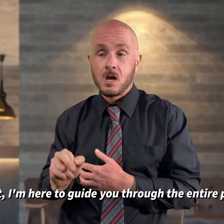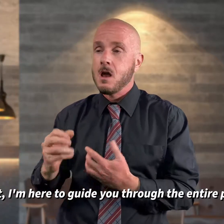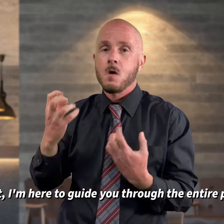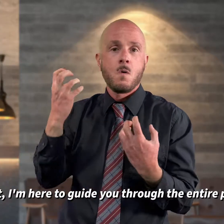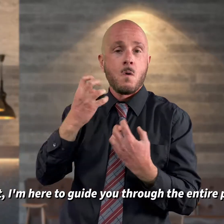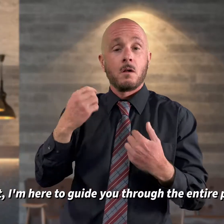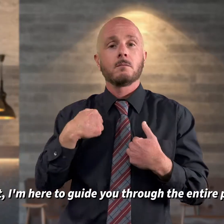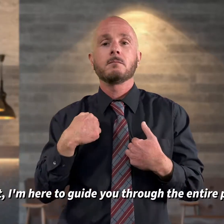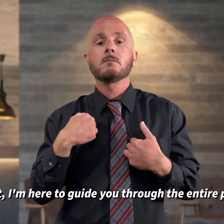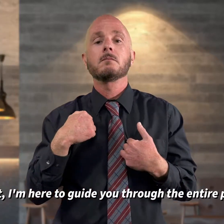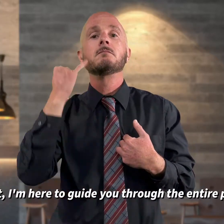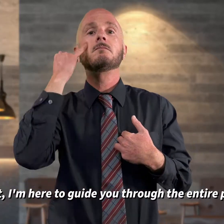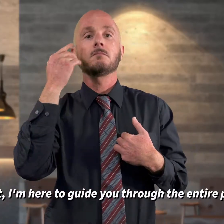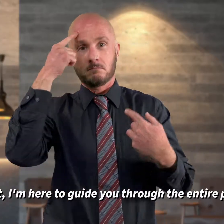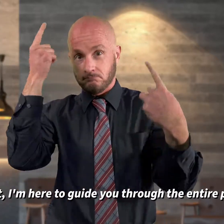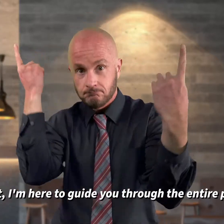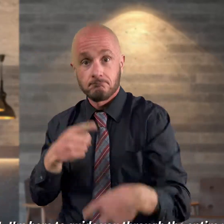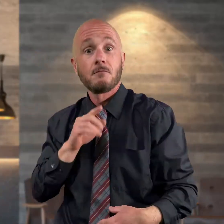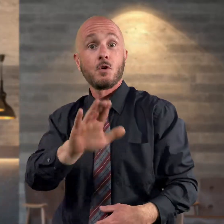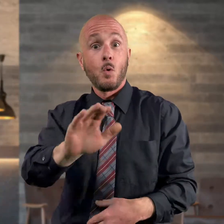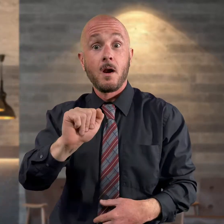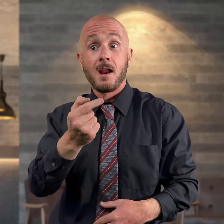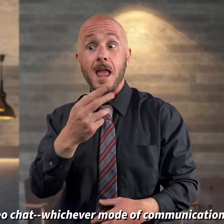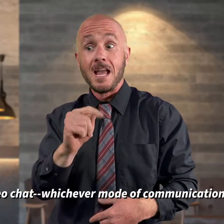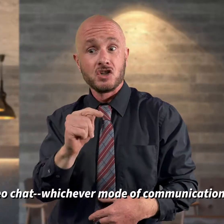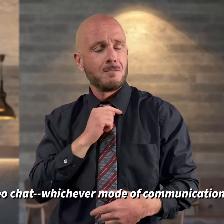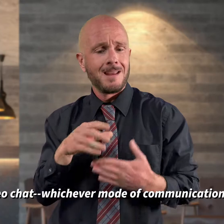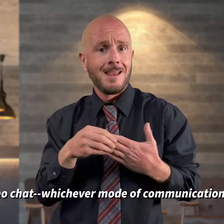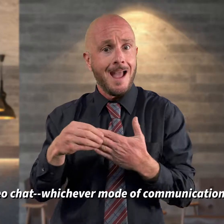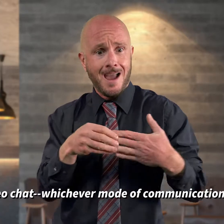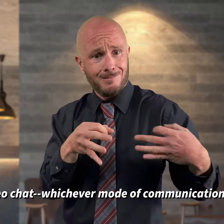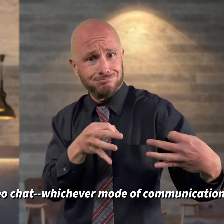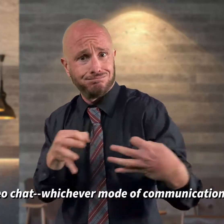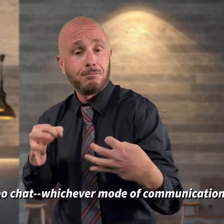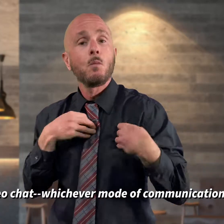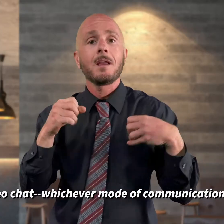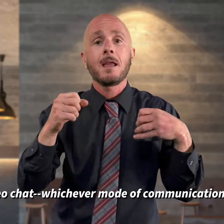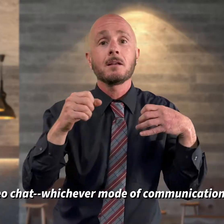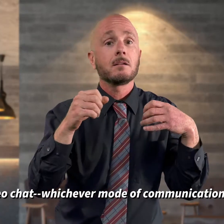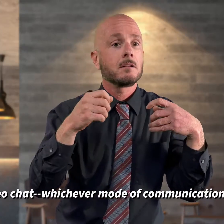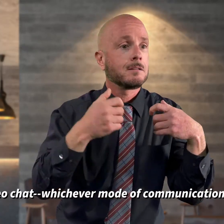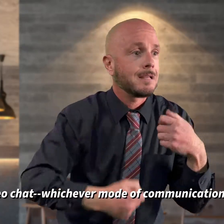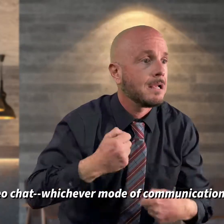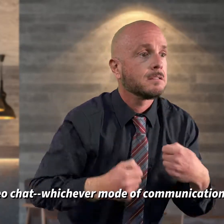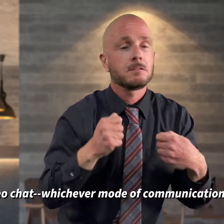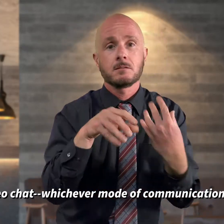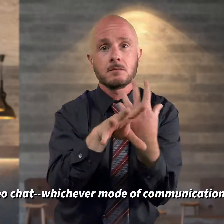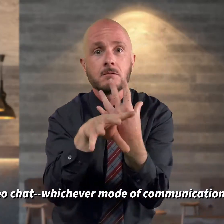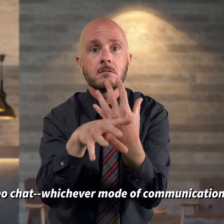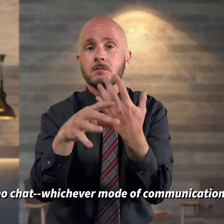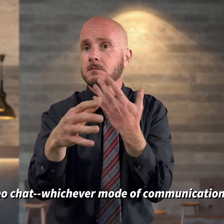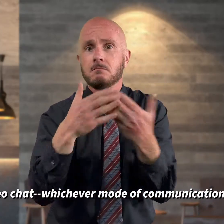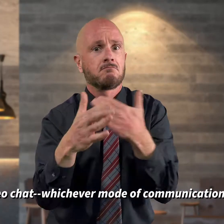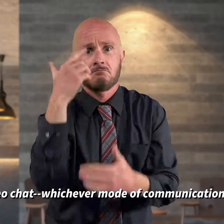to guide you through the entire process. We can text, video chat, whichever mode of communication you